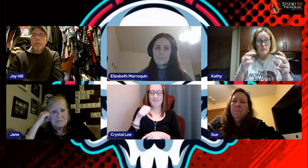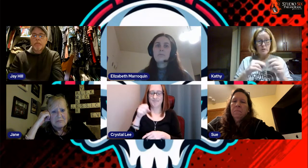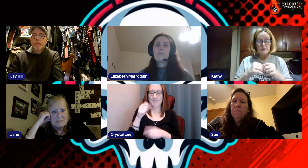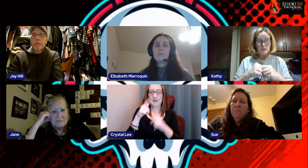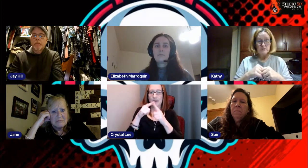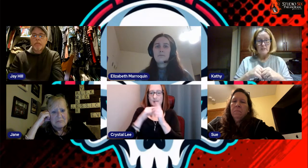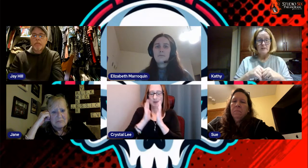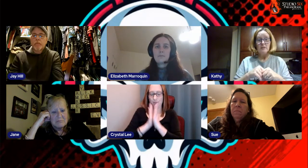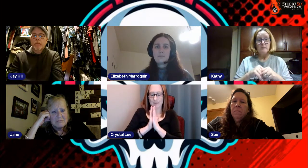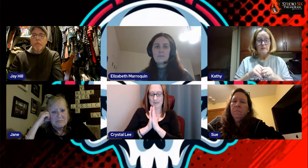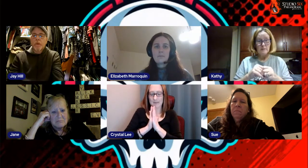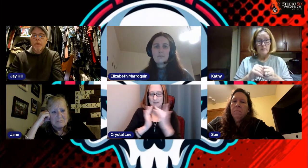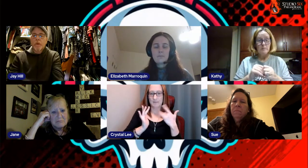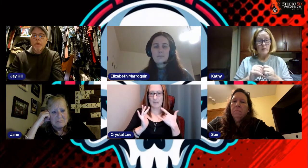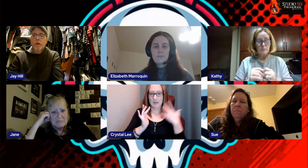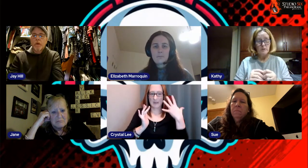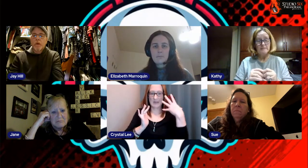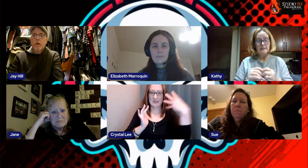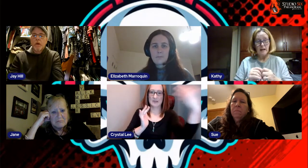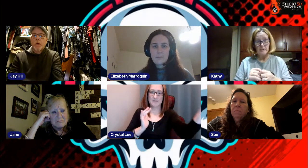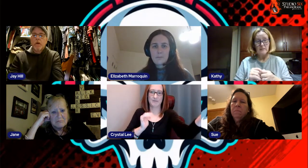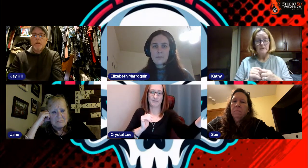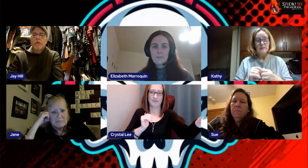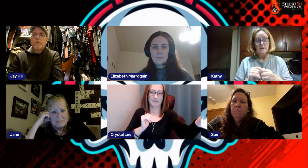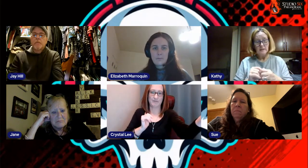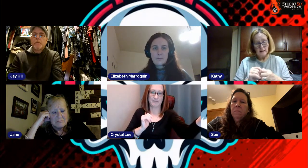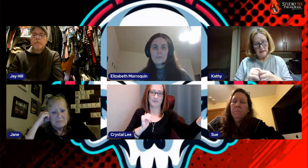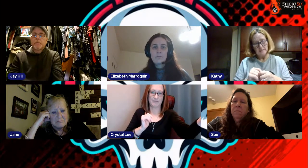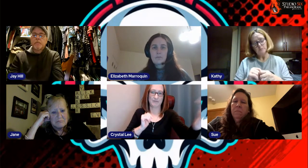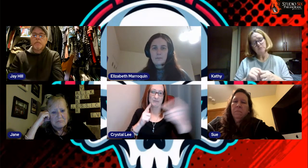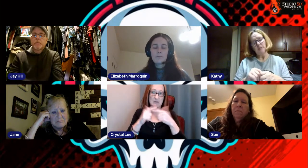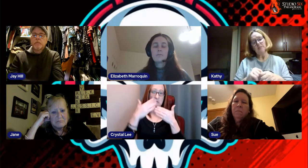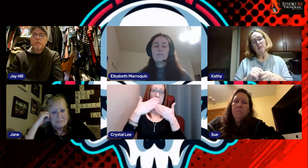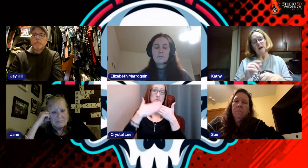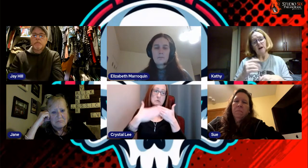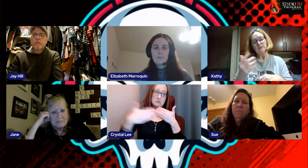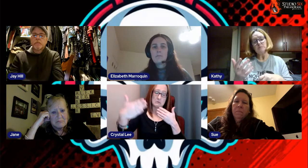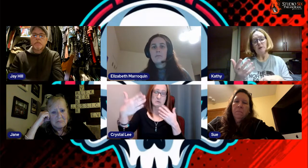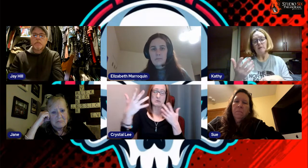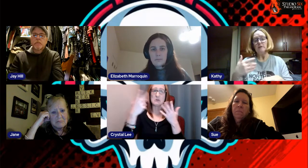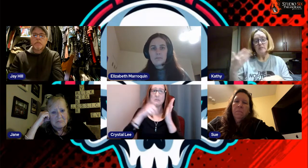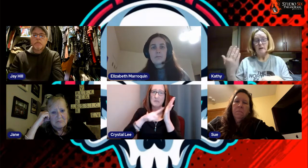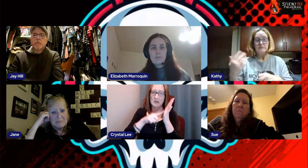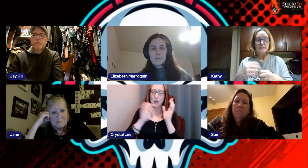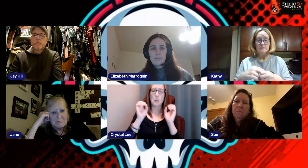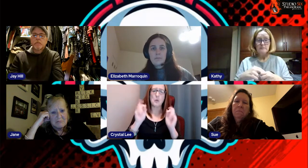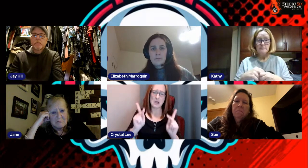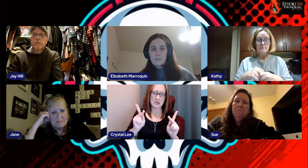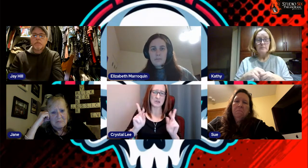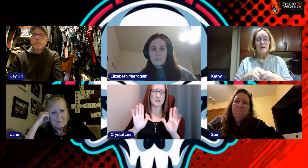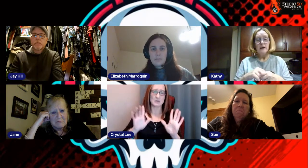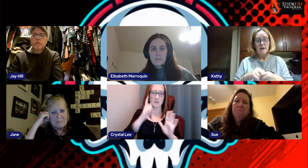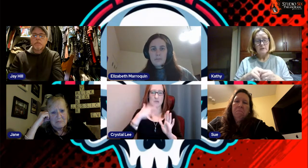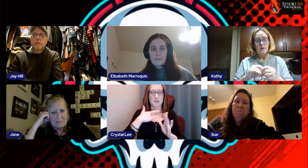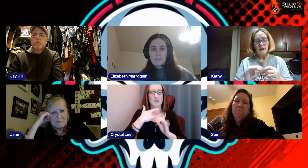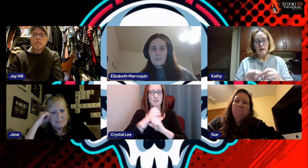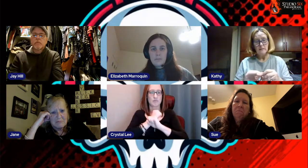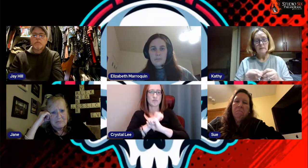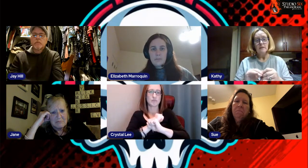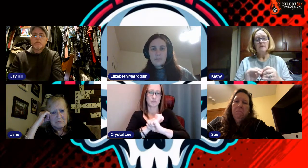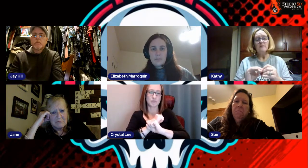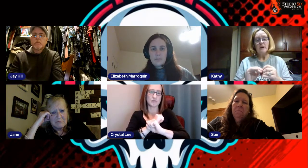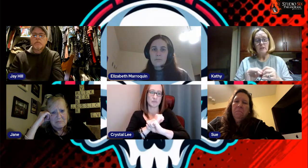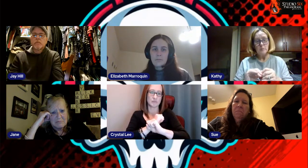We're both looking at each other and we both prayed together and the spirit left. And said,